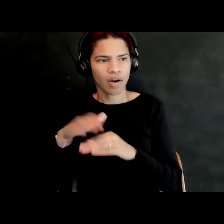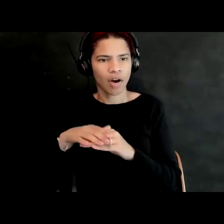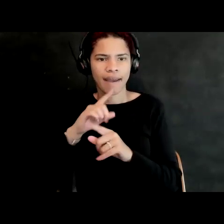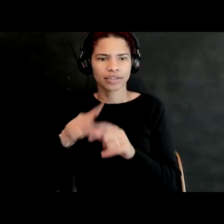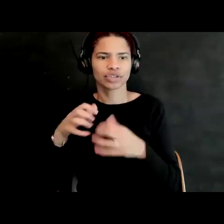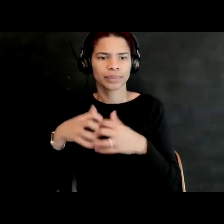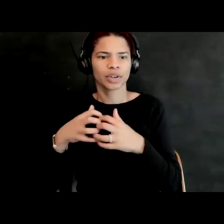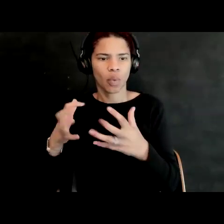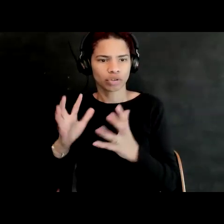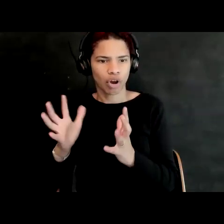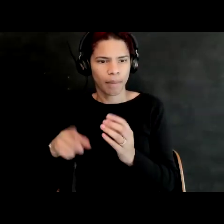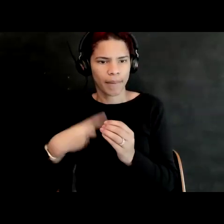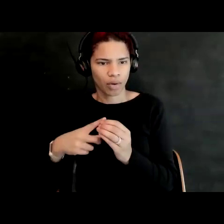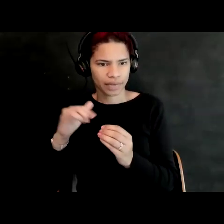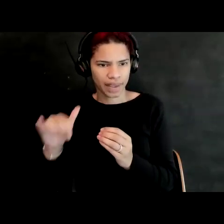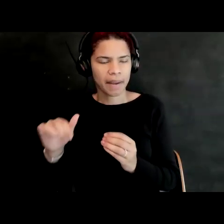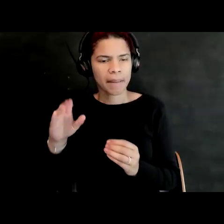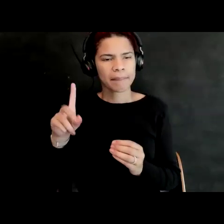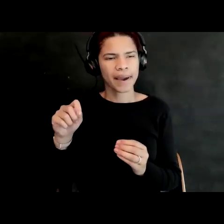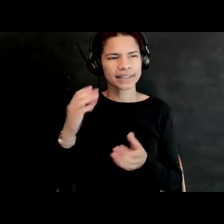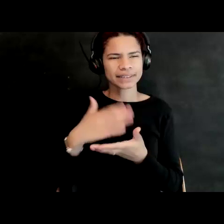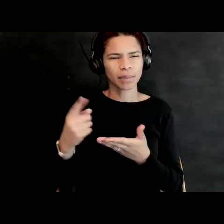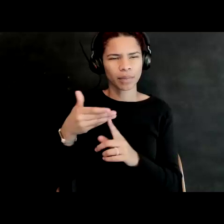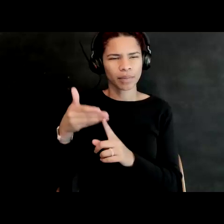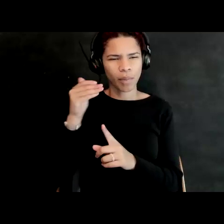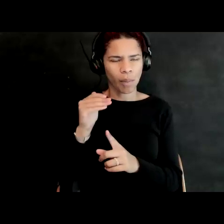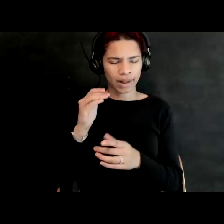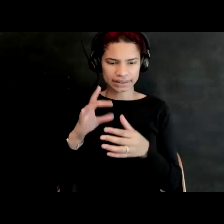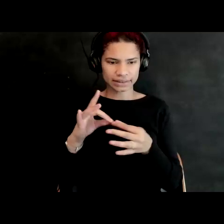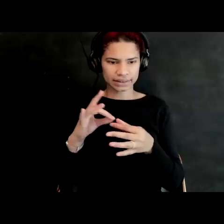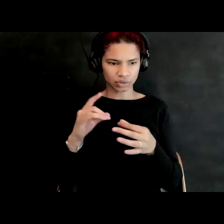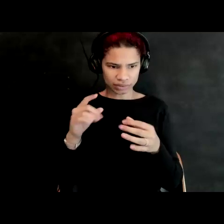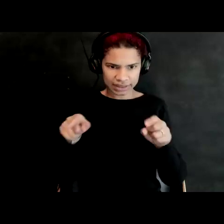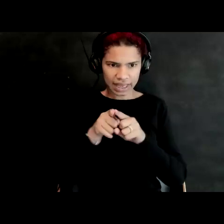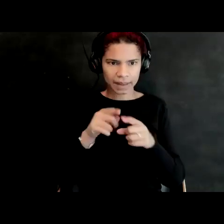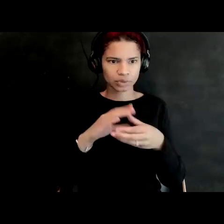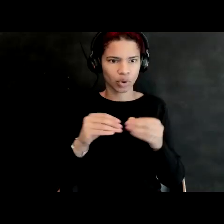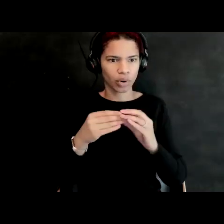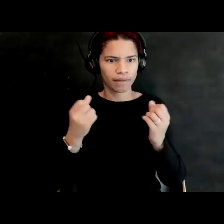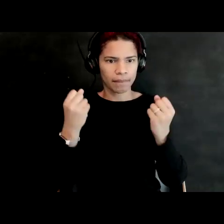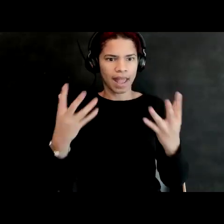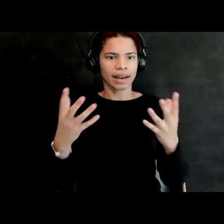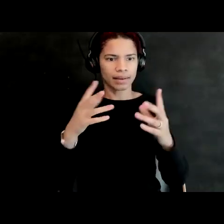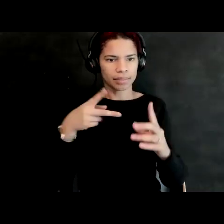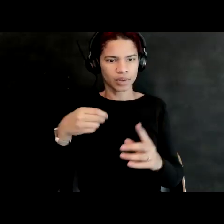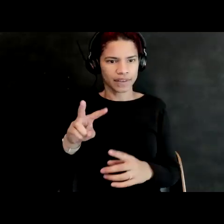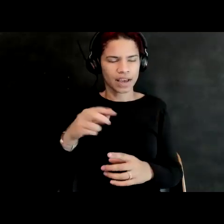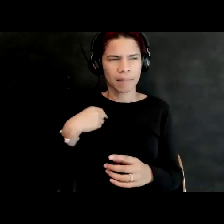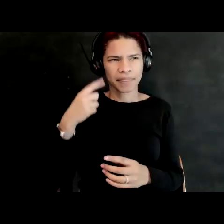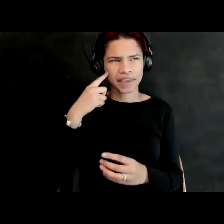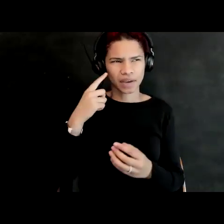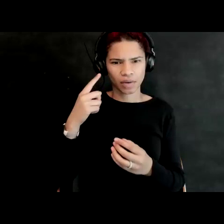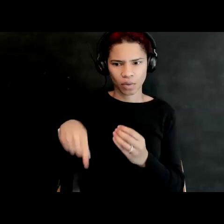farther than that, but I was trying to think about, someone earlier was saying, like, you get the same story but multiple points of view. So I was thinking about what would Edna think when she gets a call from this